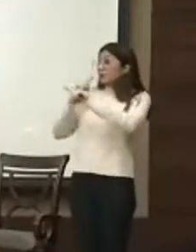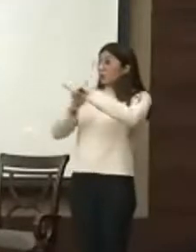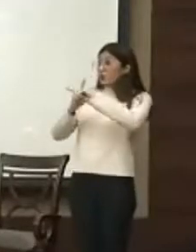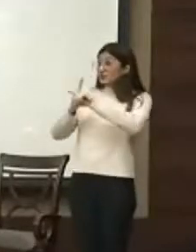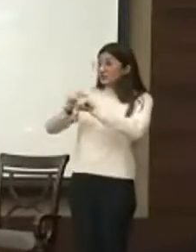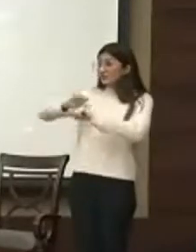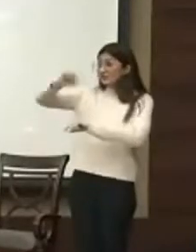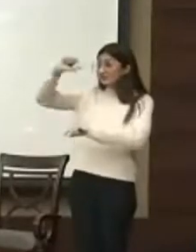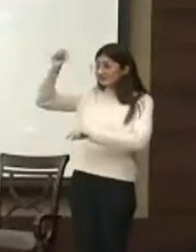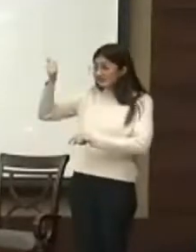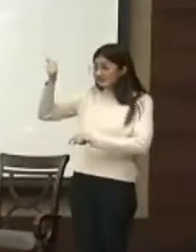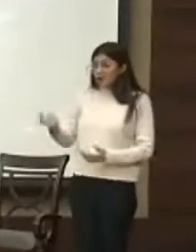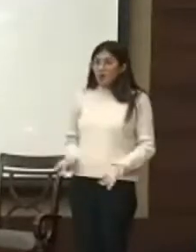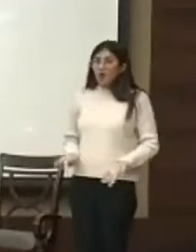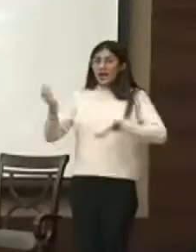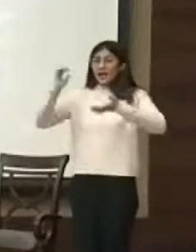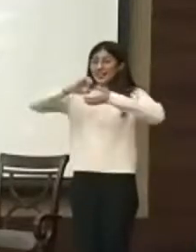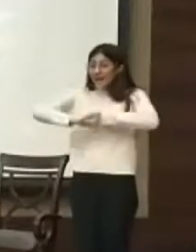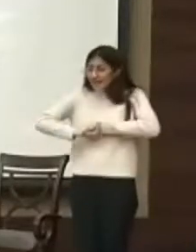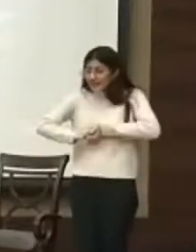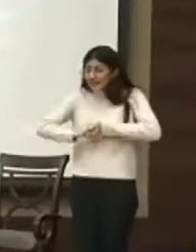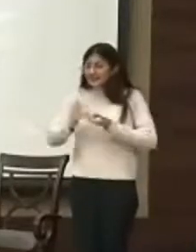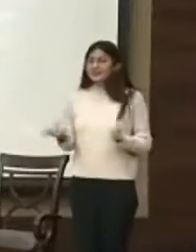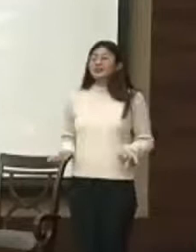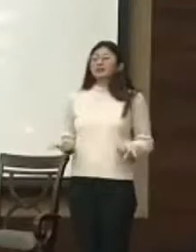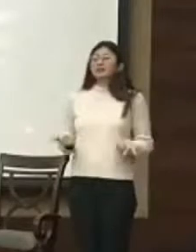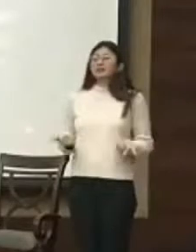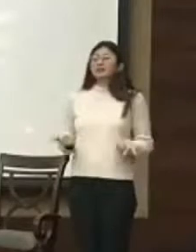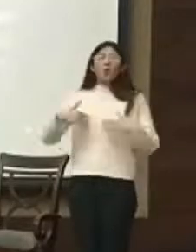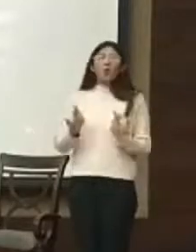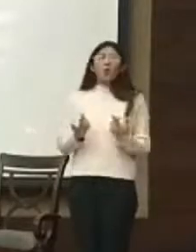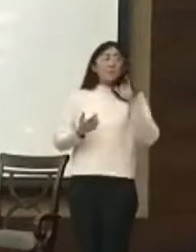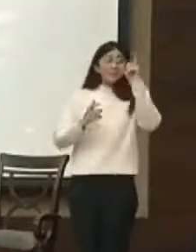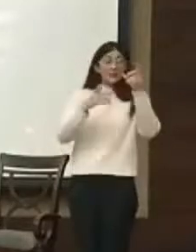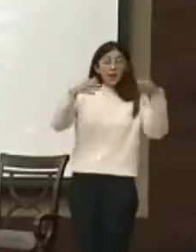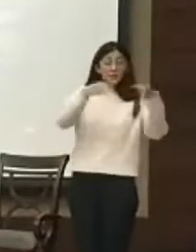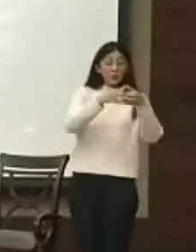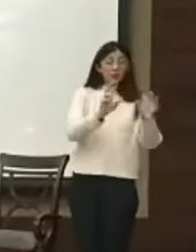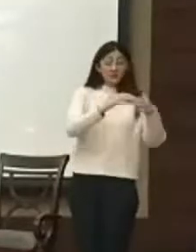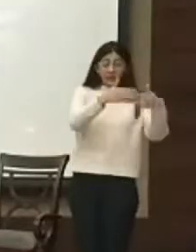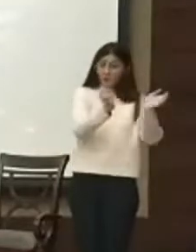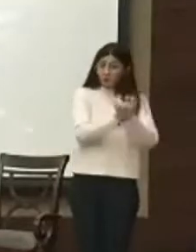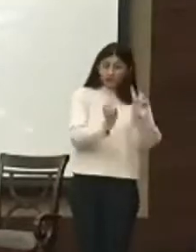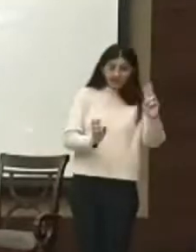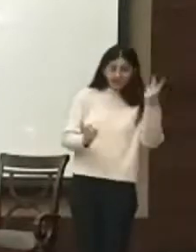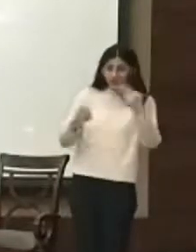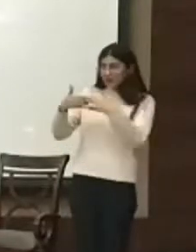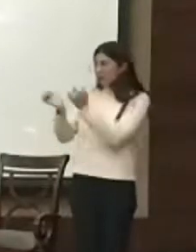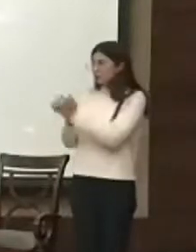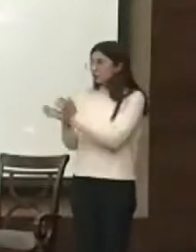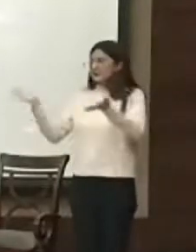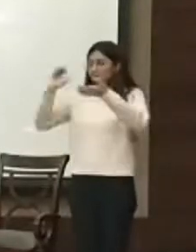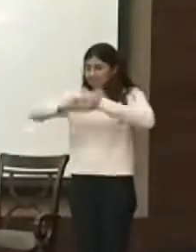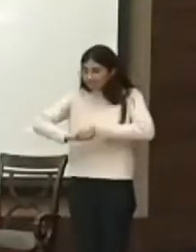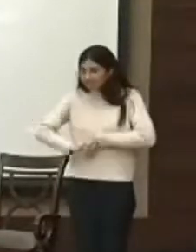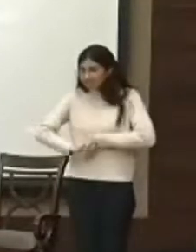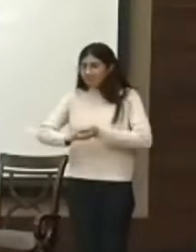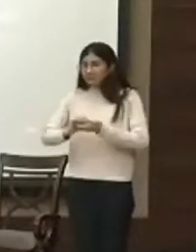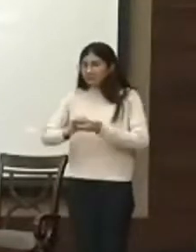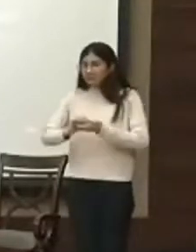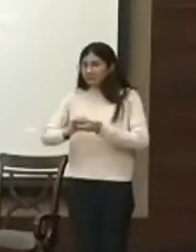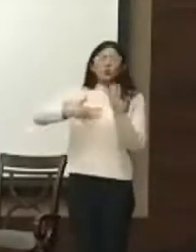through alliances. Change happens through cross-section of people coming together, not only civil society